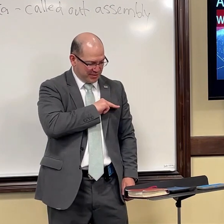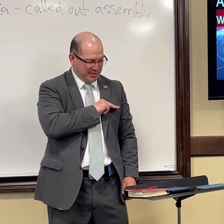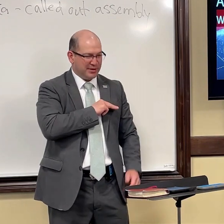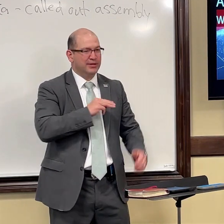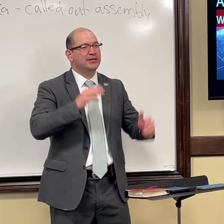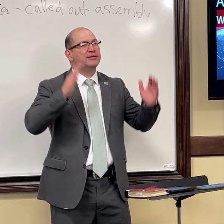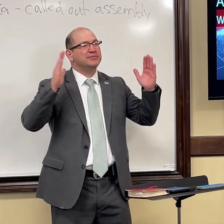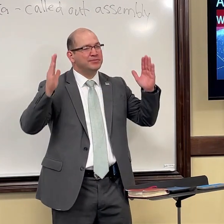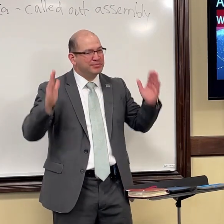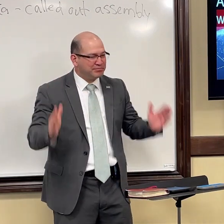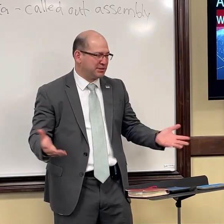missionaries.